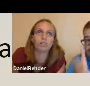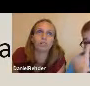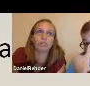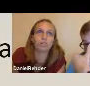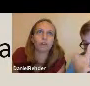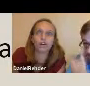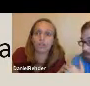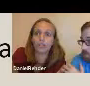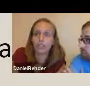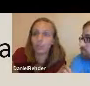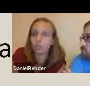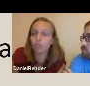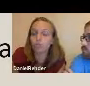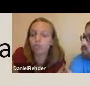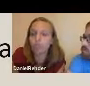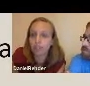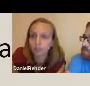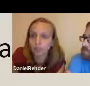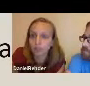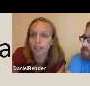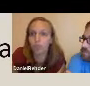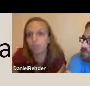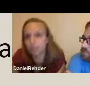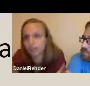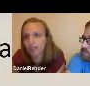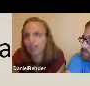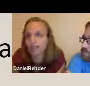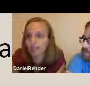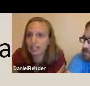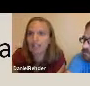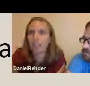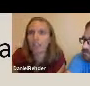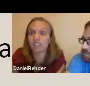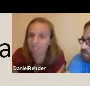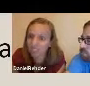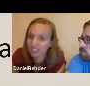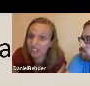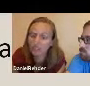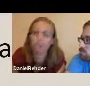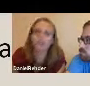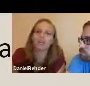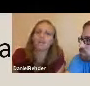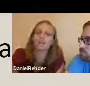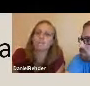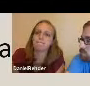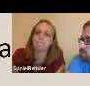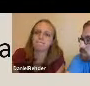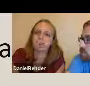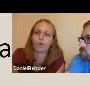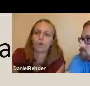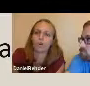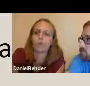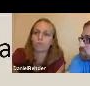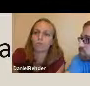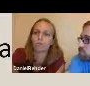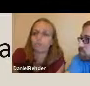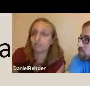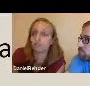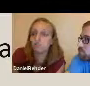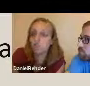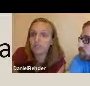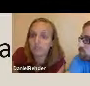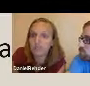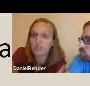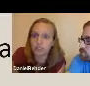went to Hungary and used Romanian Sign Language with the Hungarian deaf there and could understand them. So I would